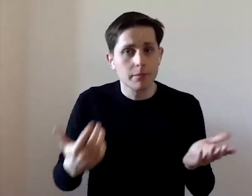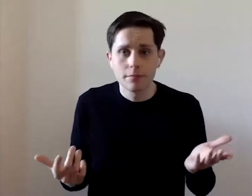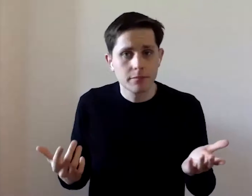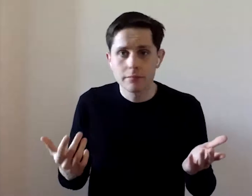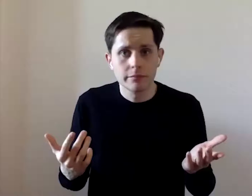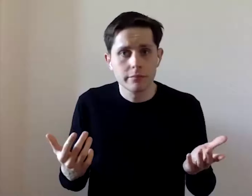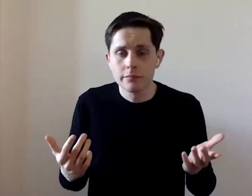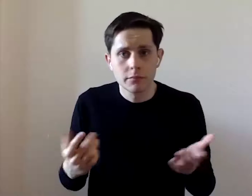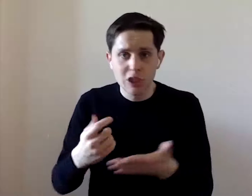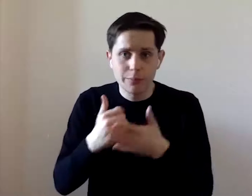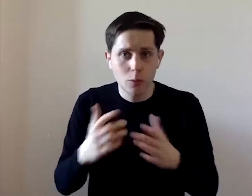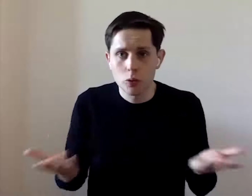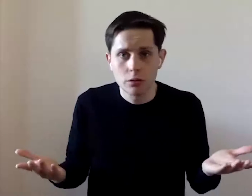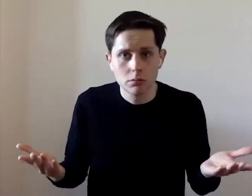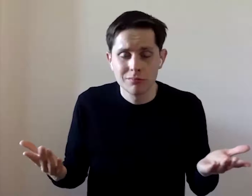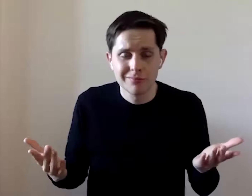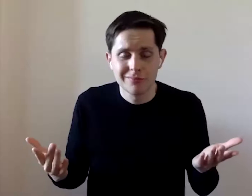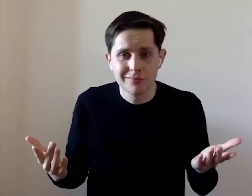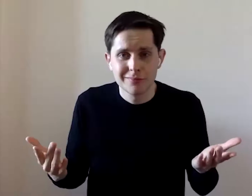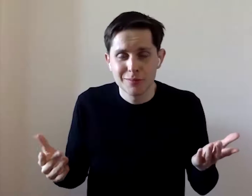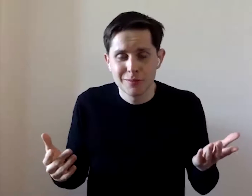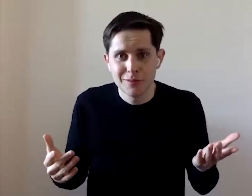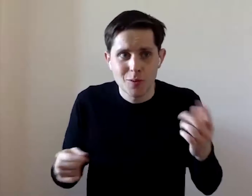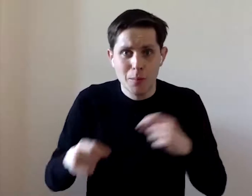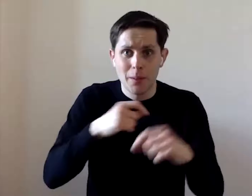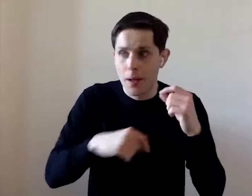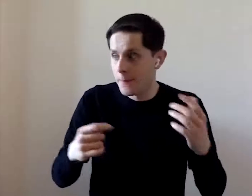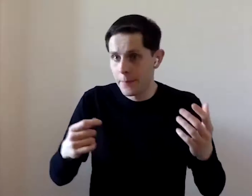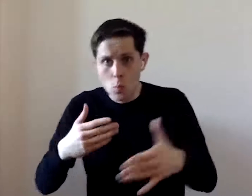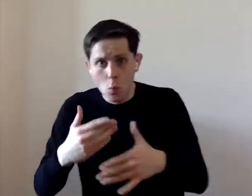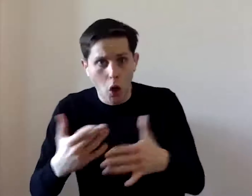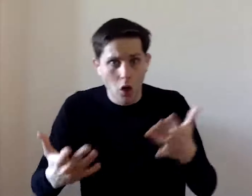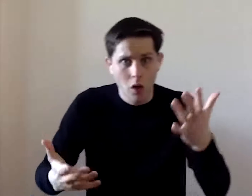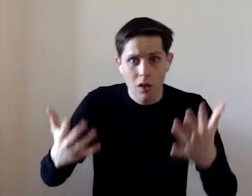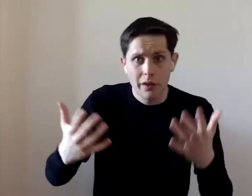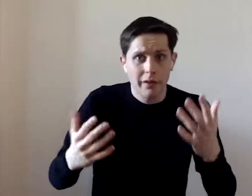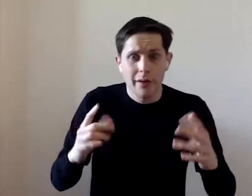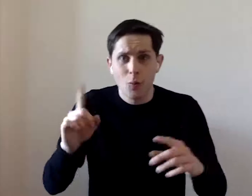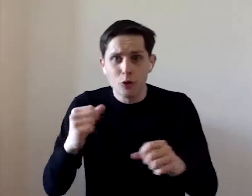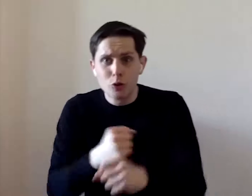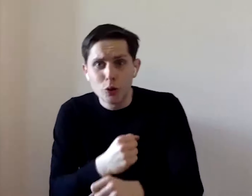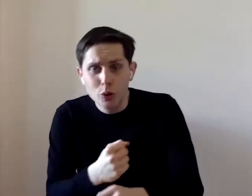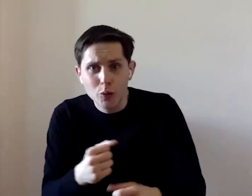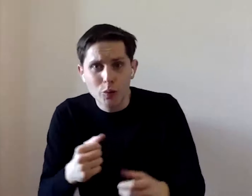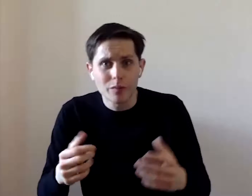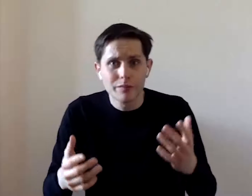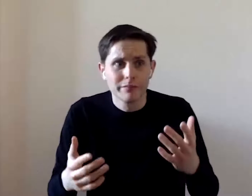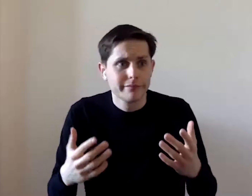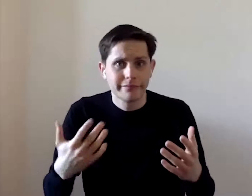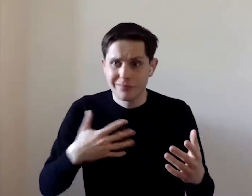sometimes you are just fortunate to fall into a practice which is completely supportive of that. But I imagine there's a lot of people that fall into practices that aren't. And again, that